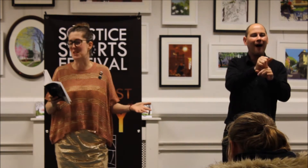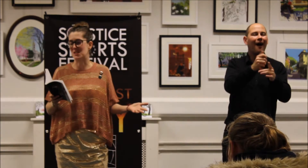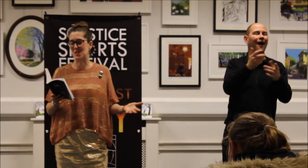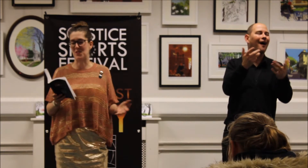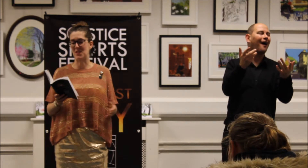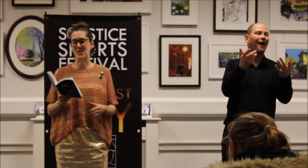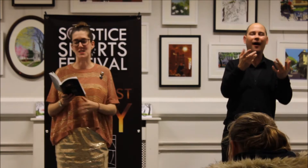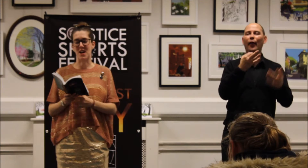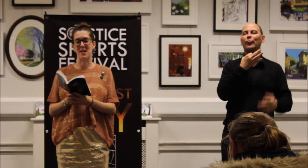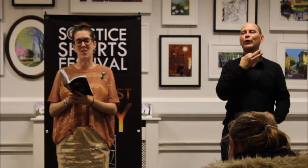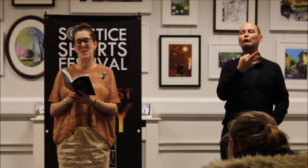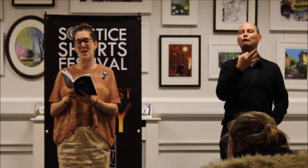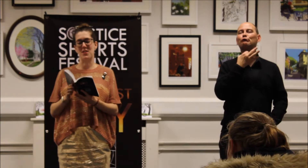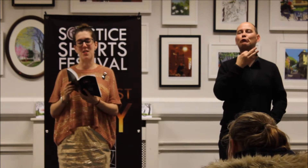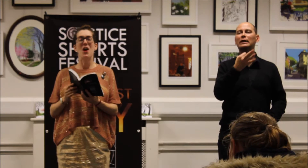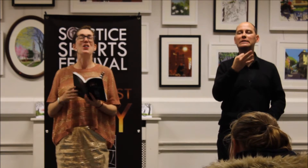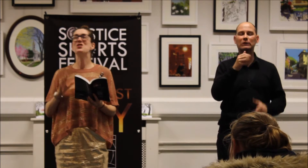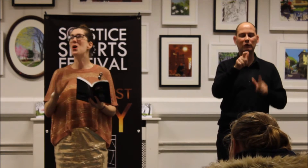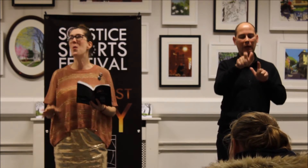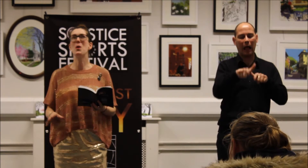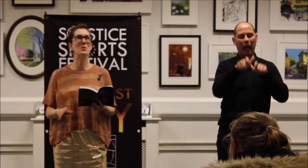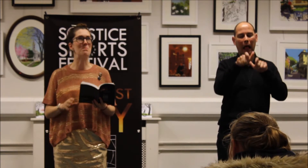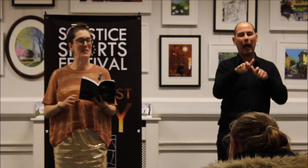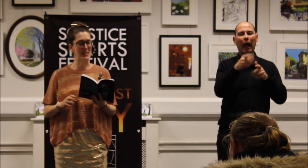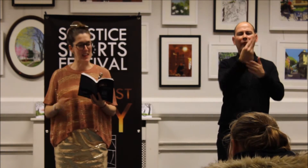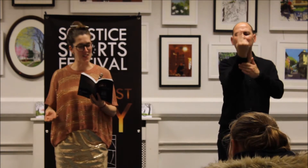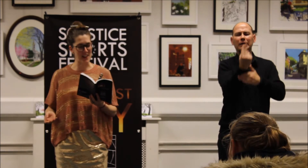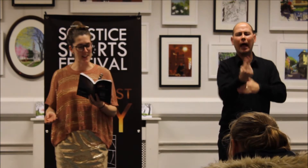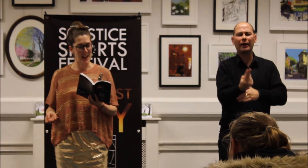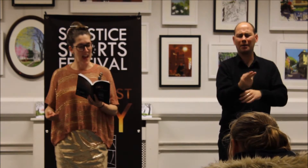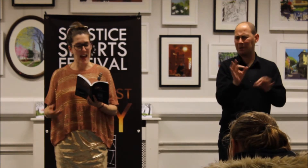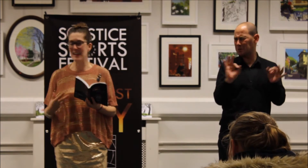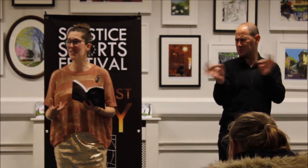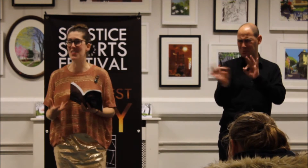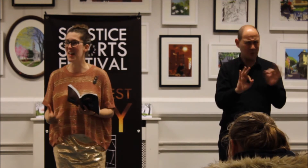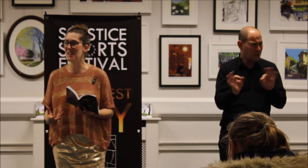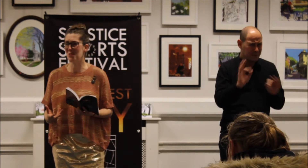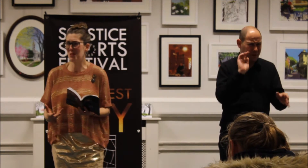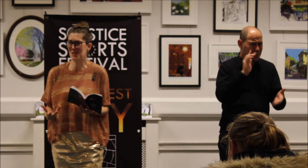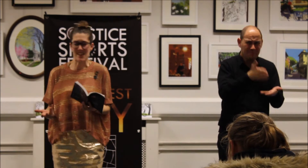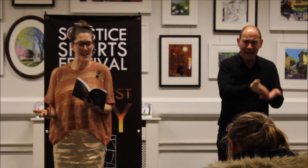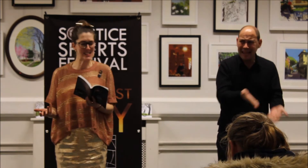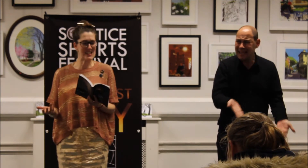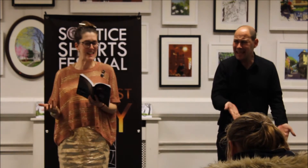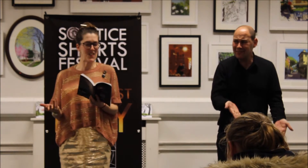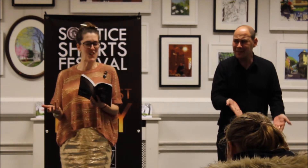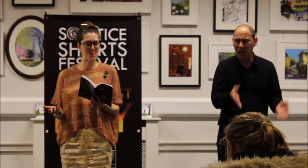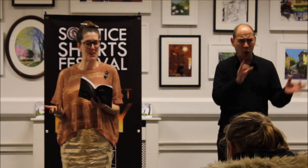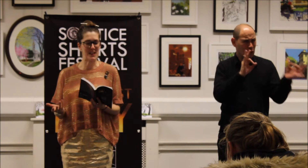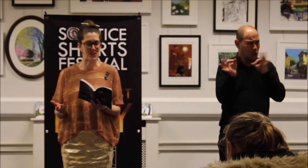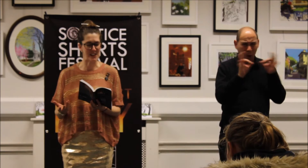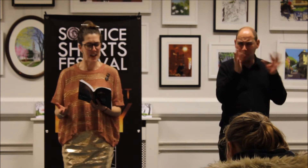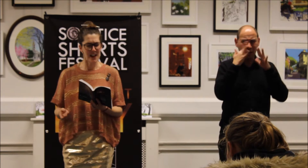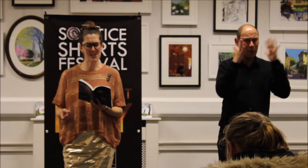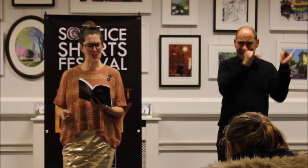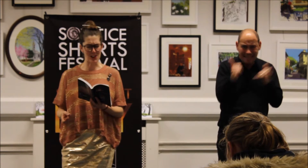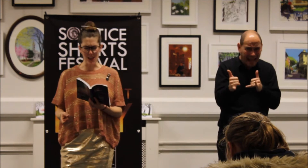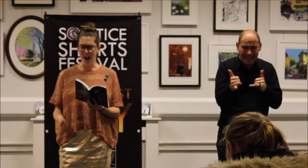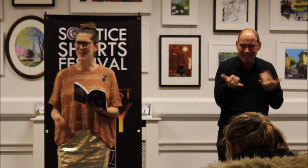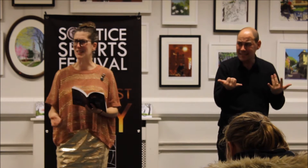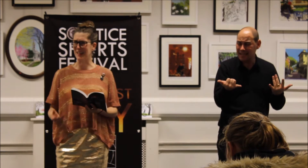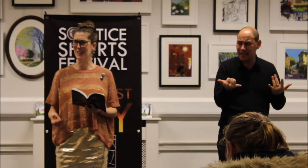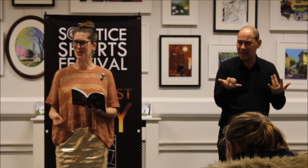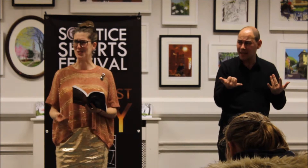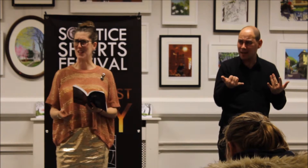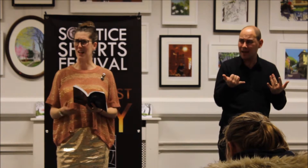was the risk of leaving the diagram out there? No one would believe it, and even then, no one would test it if they believed it. It took a